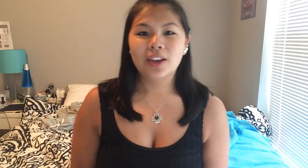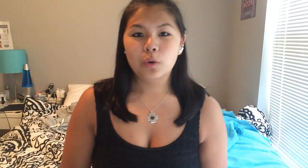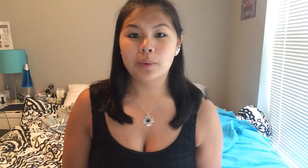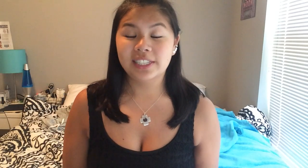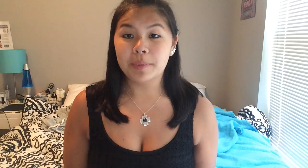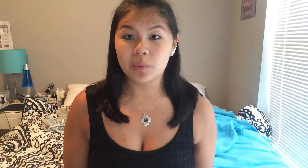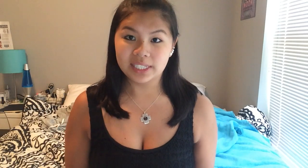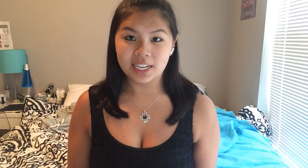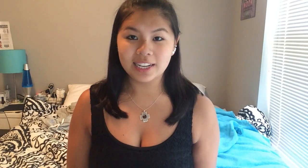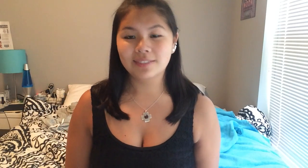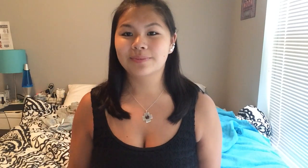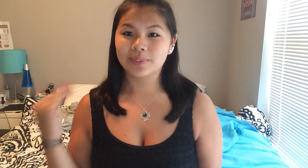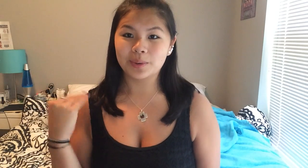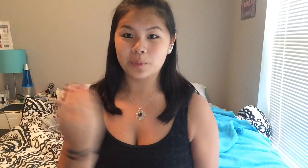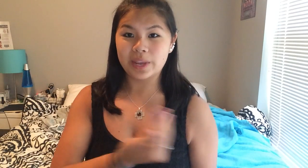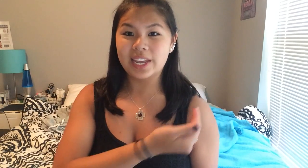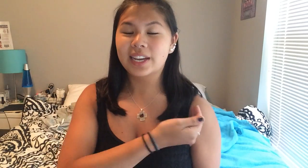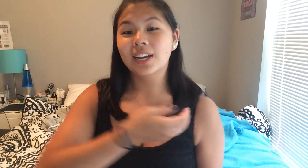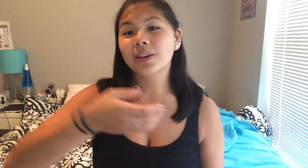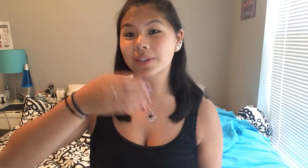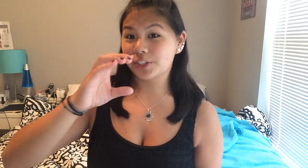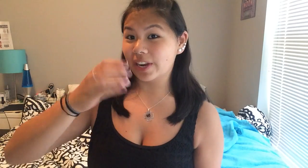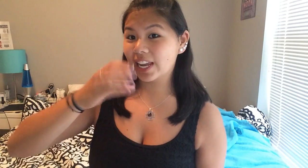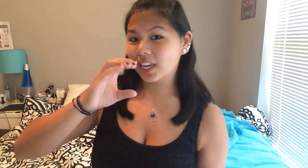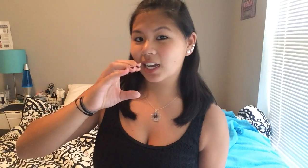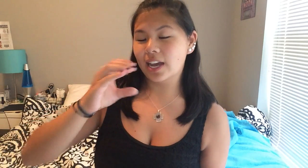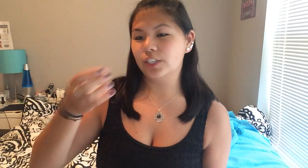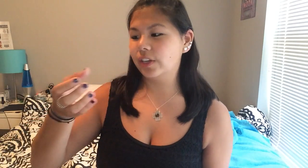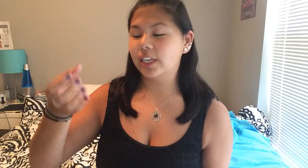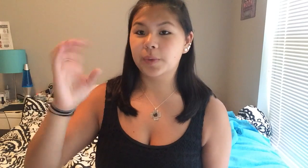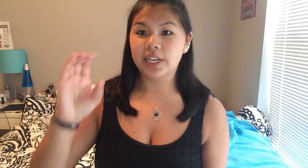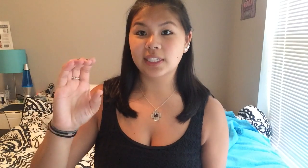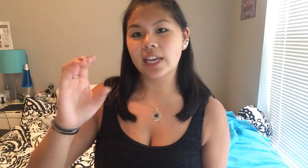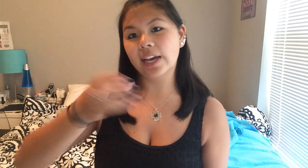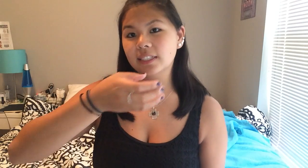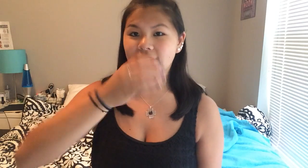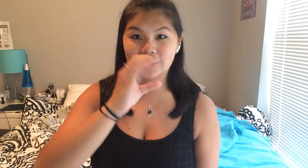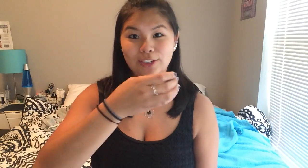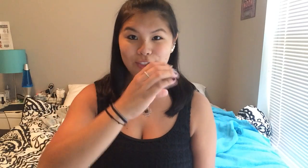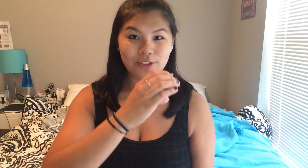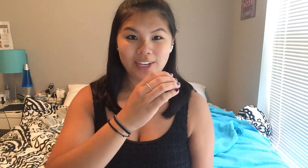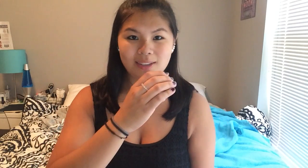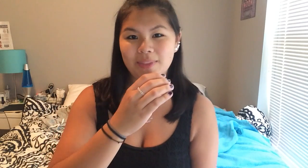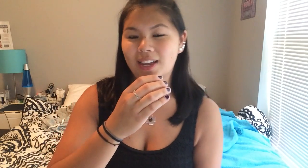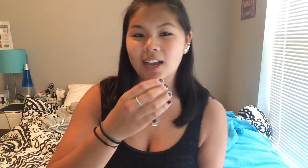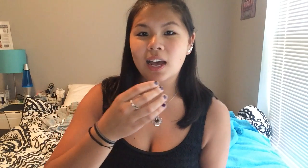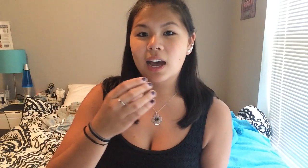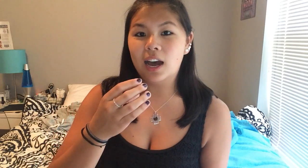We were sipping whiskey neat. We were drinking, and drinking is where you take a C hand, kind of looks like you're just drinking something.